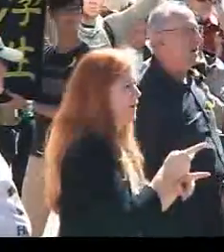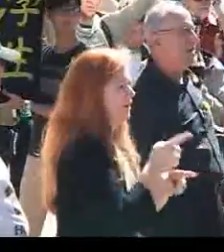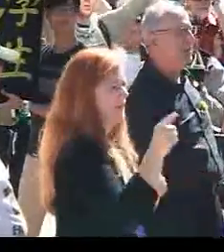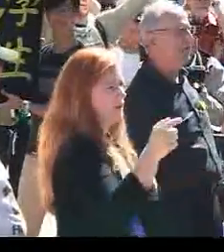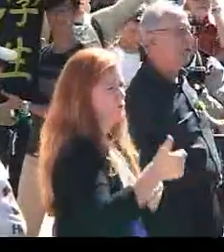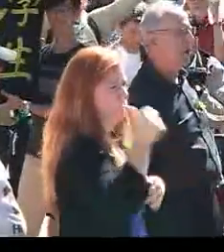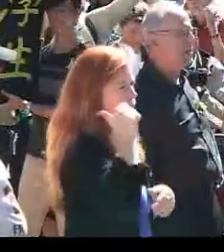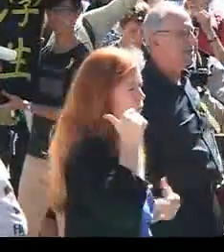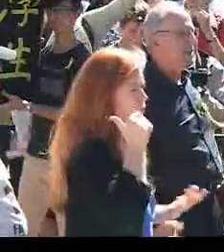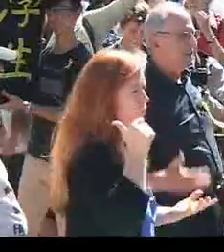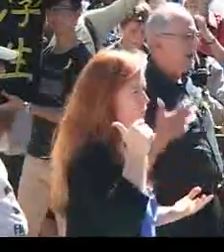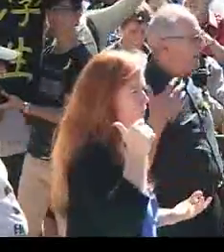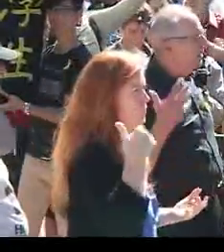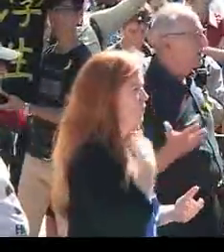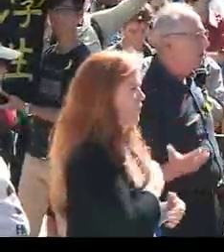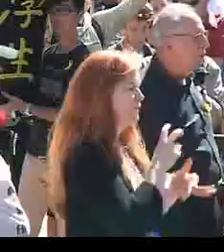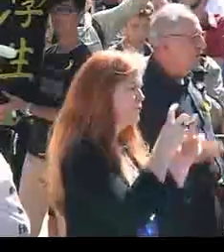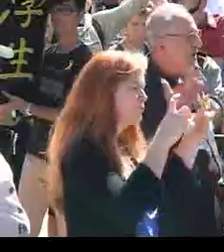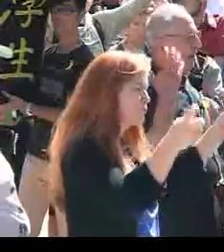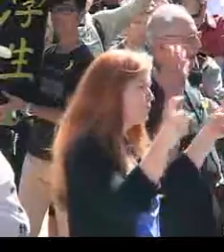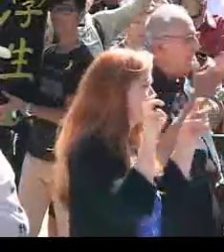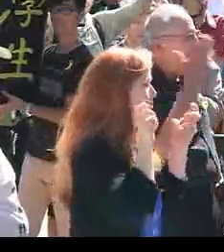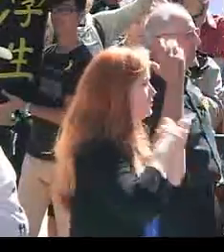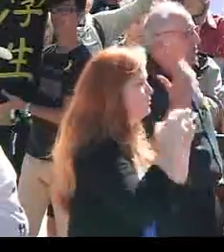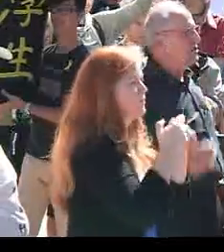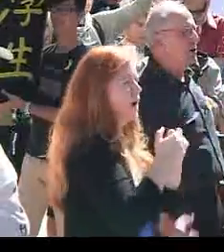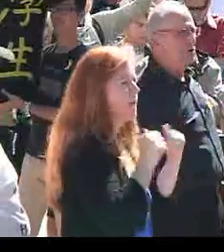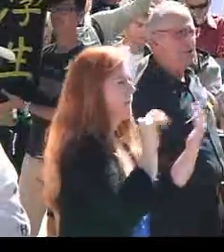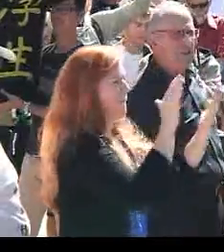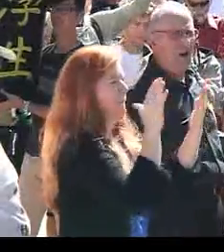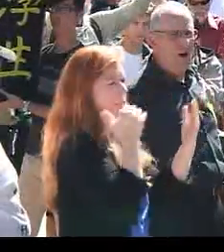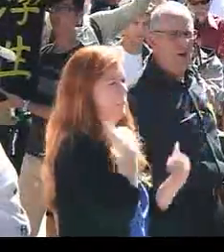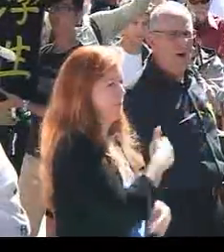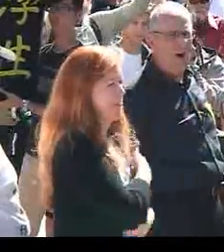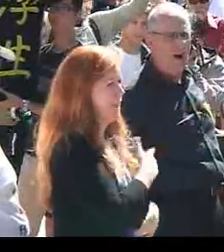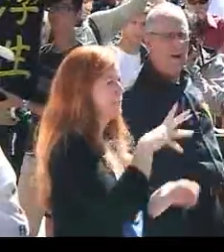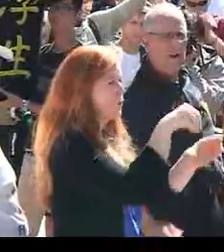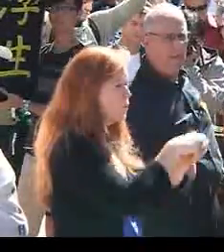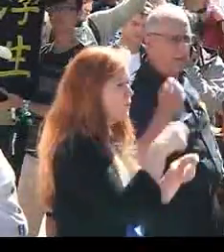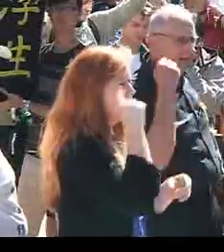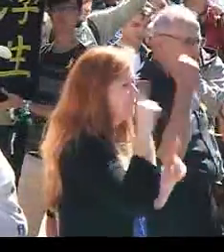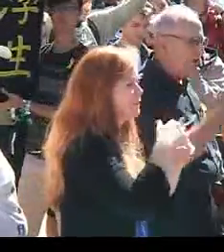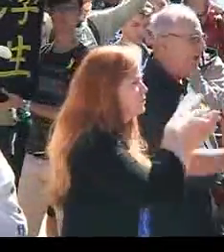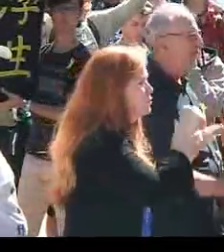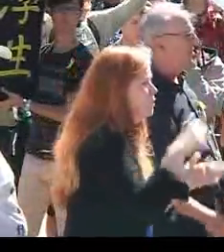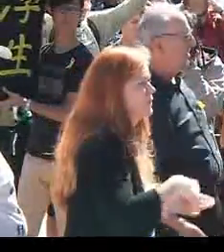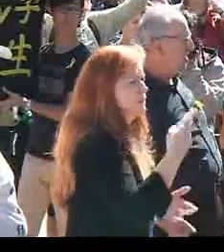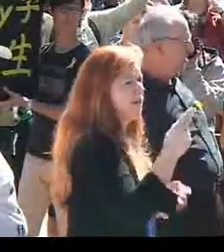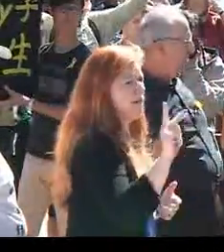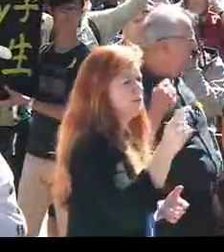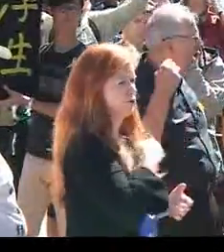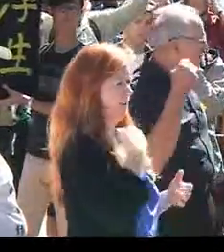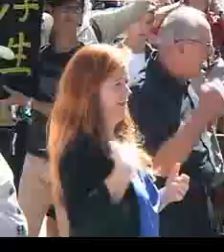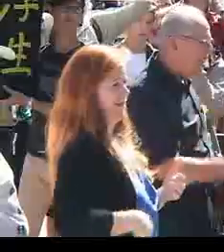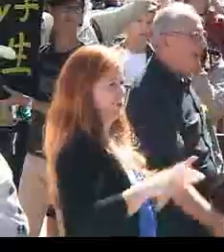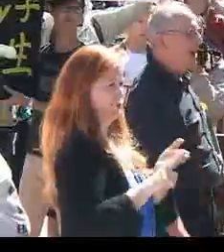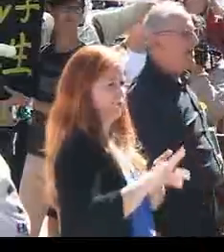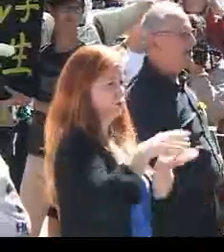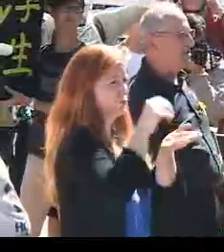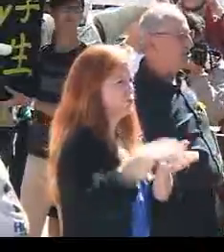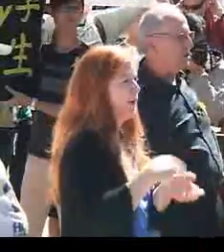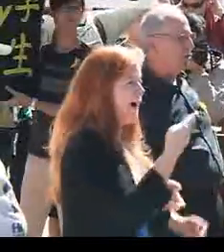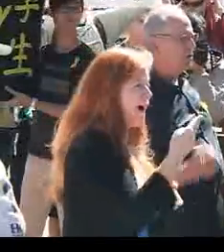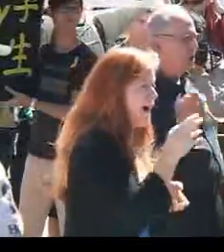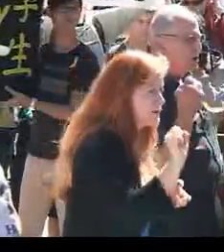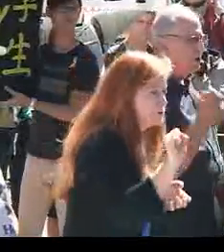huge agenda before us. I'm going to conclude. Think of the students in Hong Kong. Think of the university students. Think of the